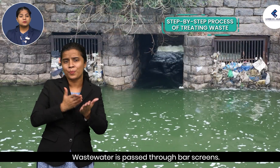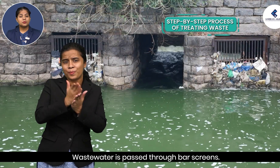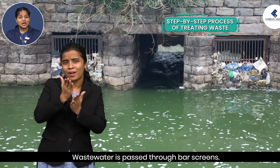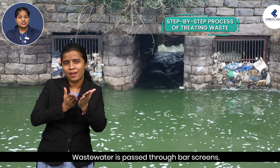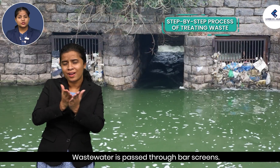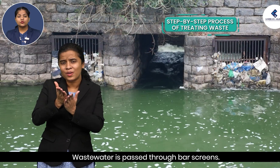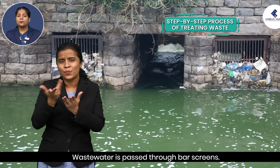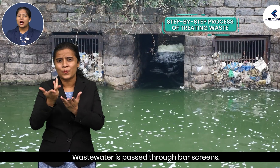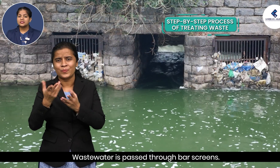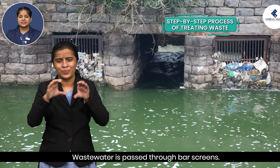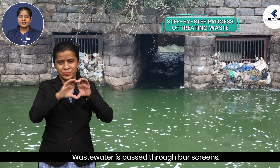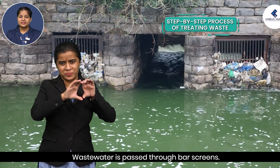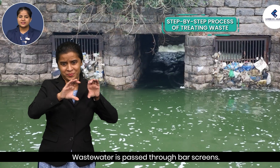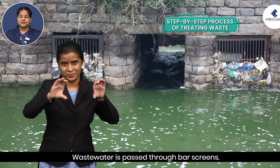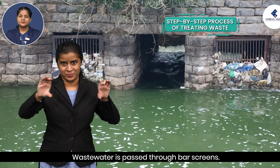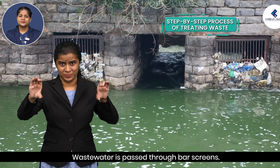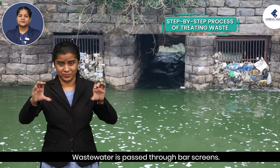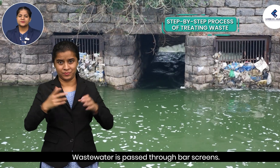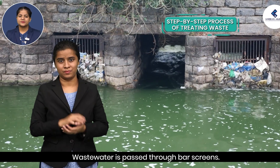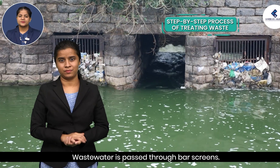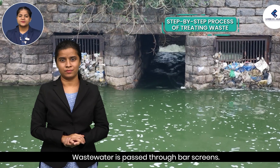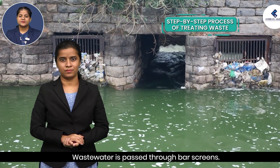Wastewater is passed through bar screens.